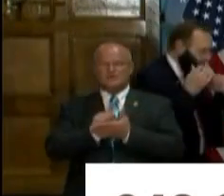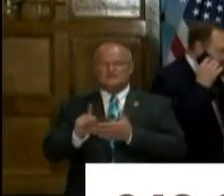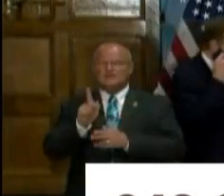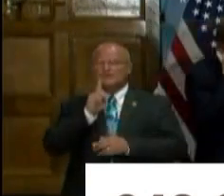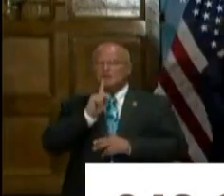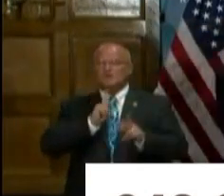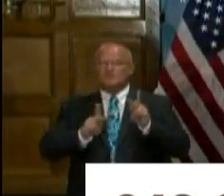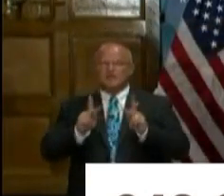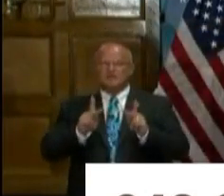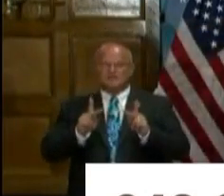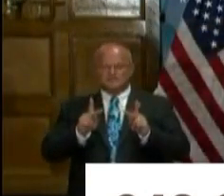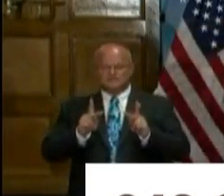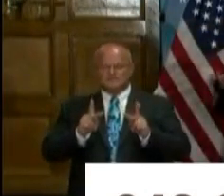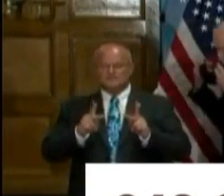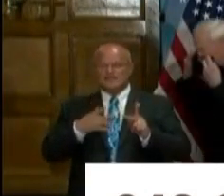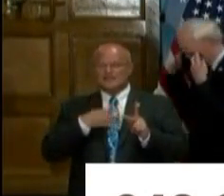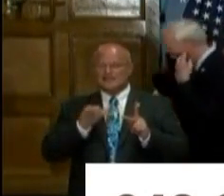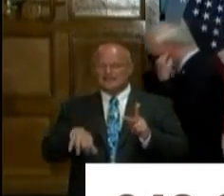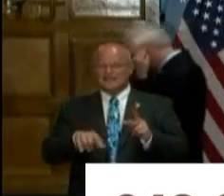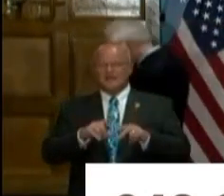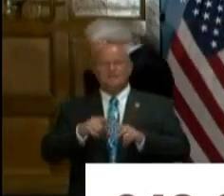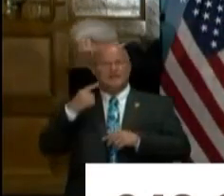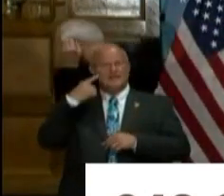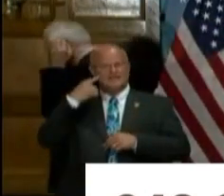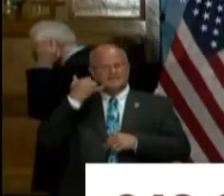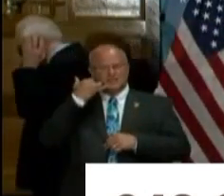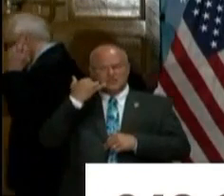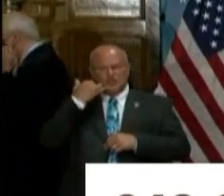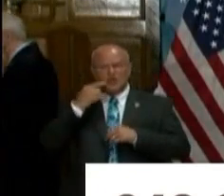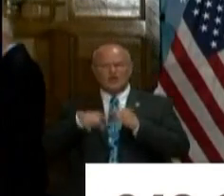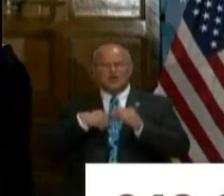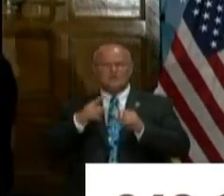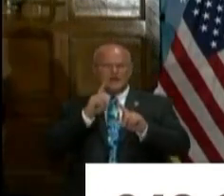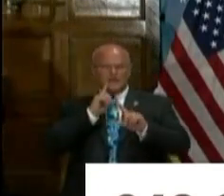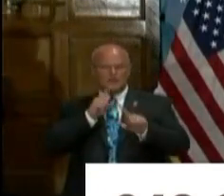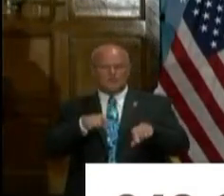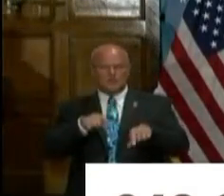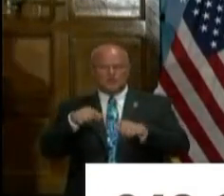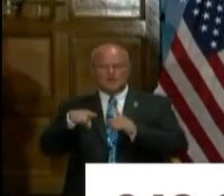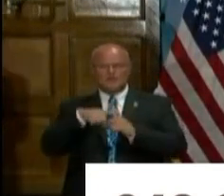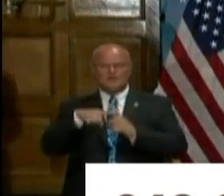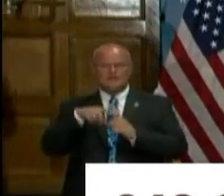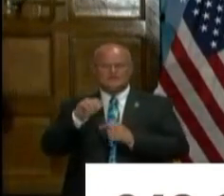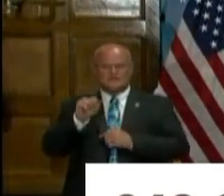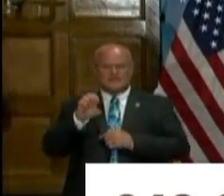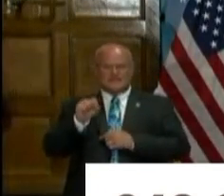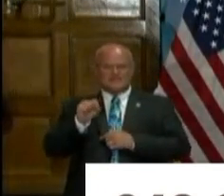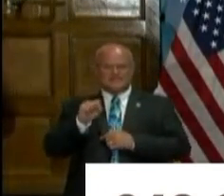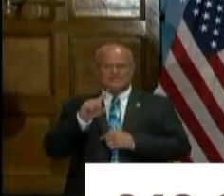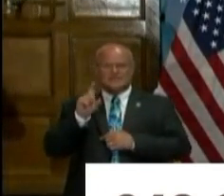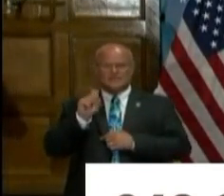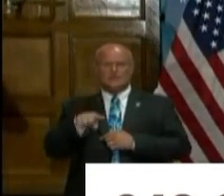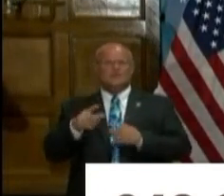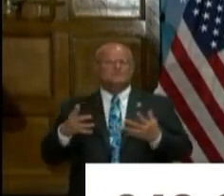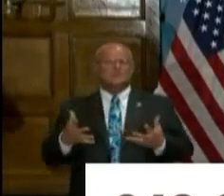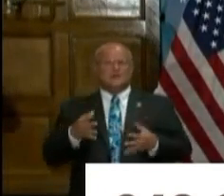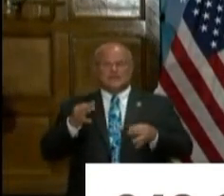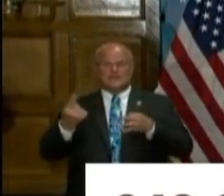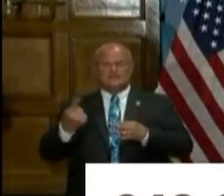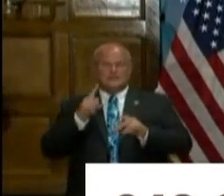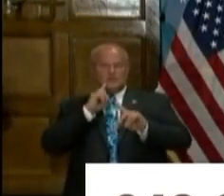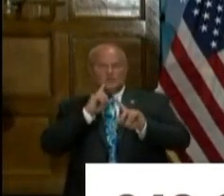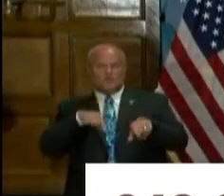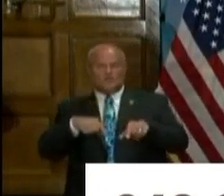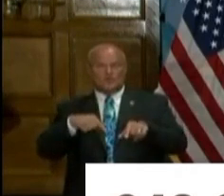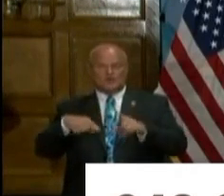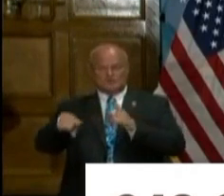join me in that. Dr. Smith, I had a listener call about the reporting of positive cases, and the question was this: if someone is